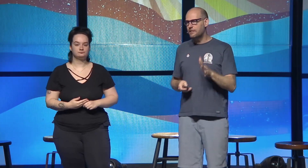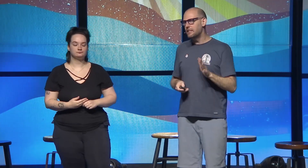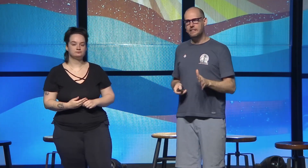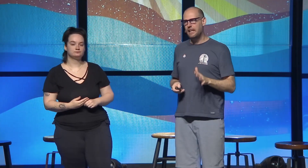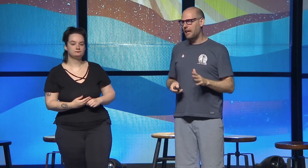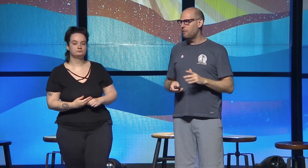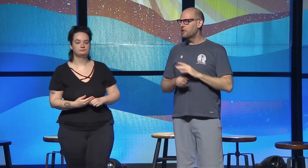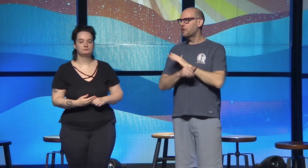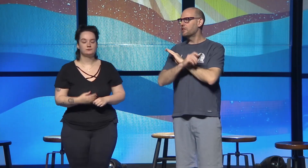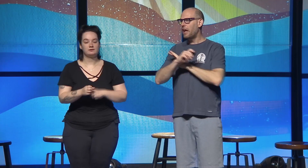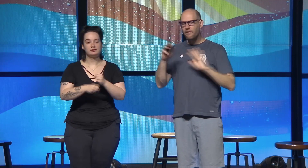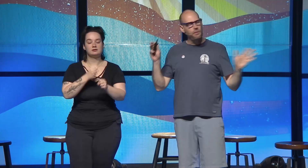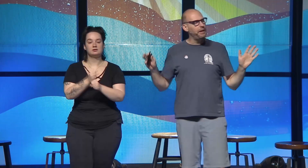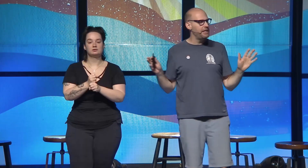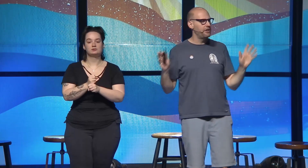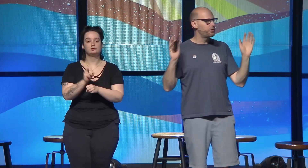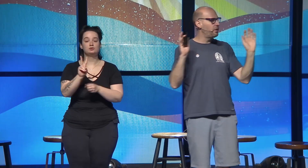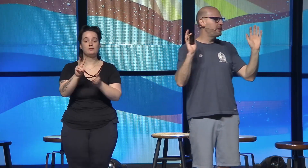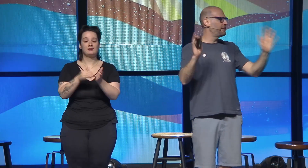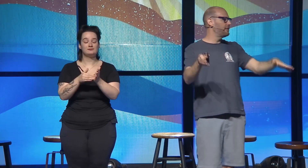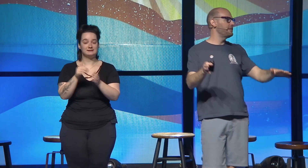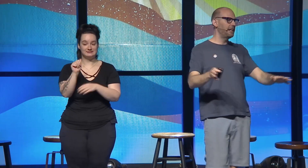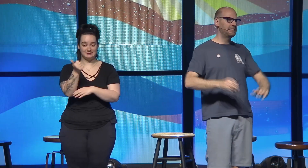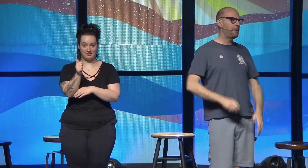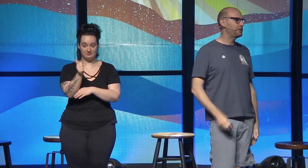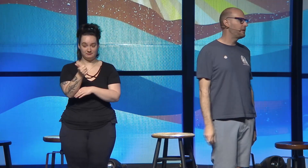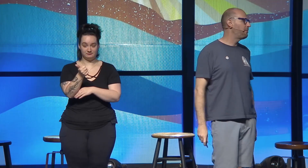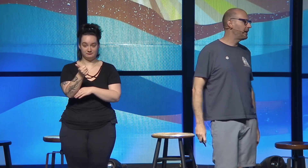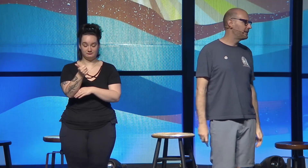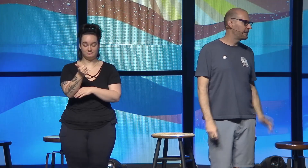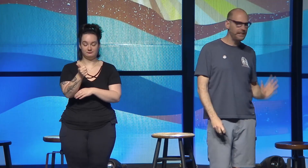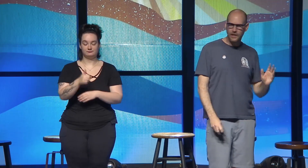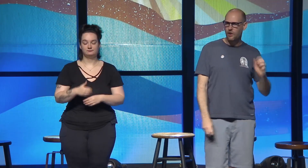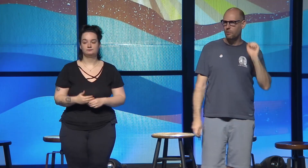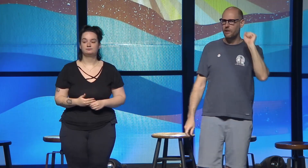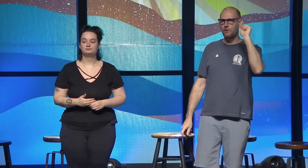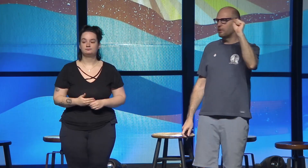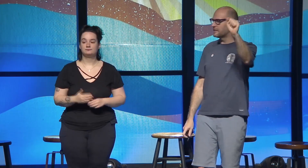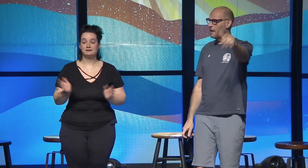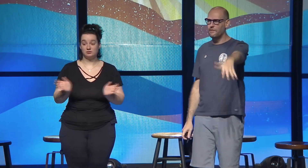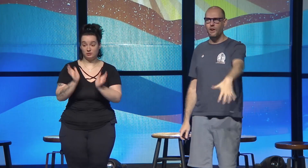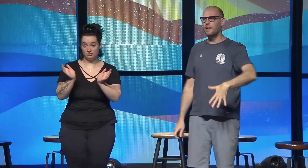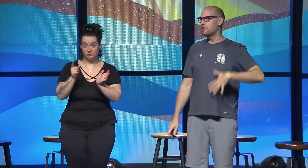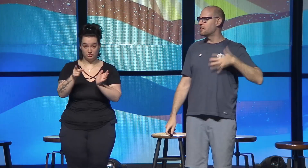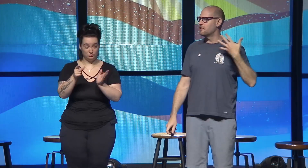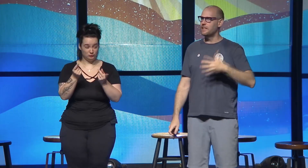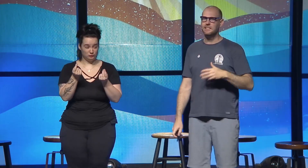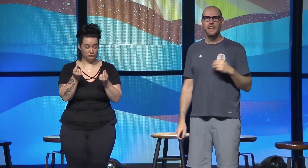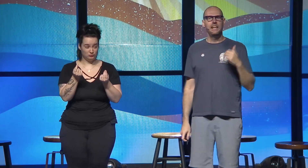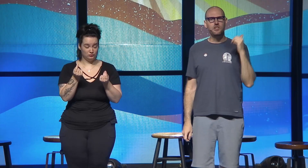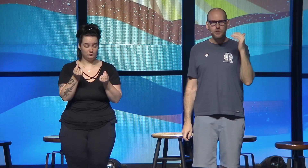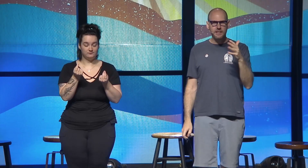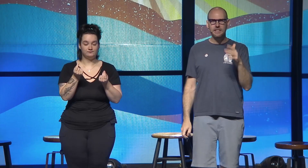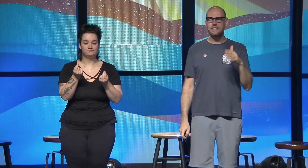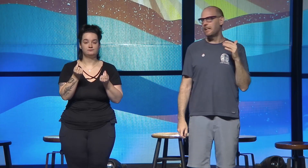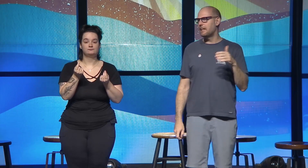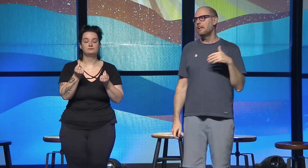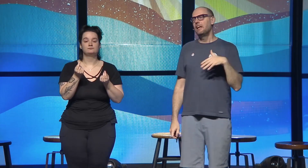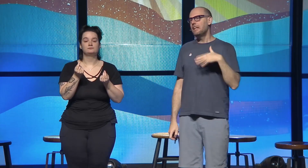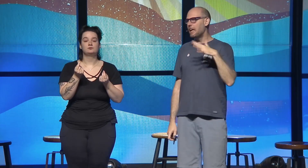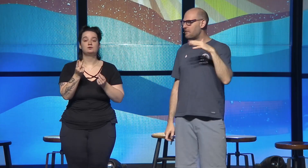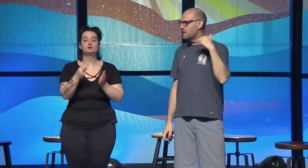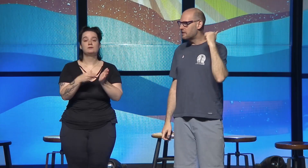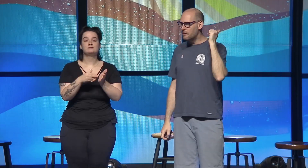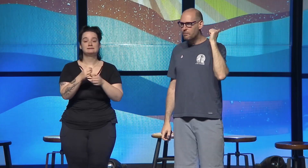in 2010, I would encourage everybody in here, it's one of the next steps on the back of the Connect card, one of the What's God Inviting You Into things. In